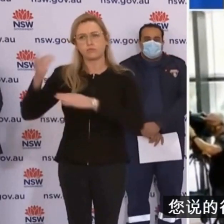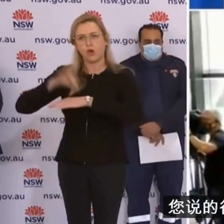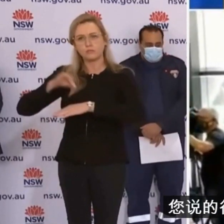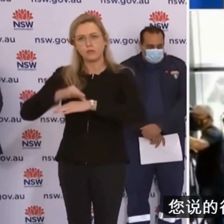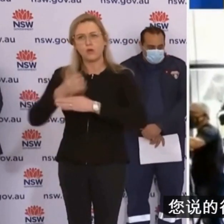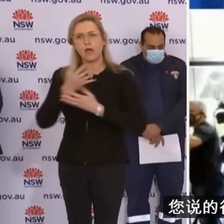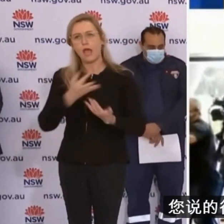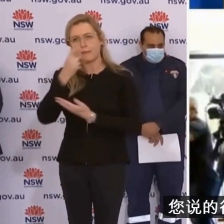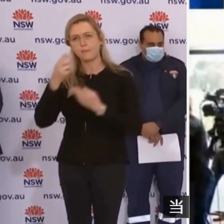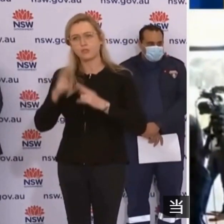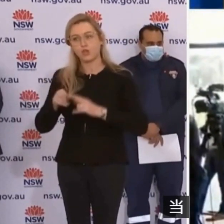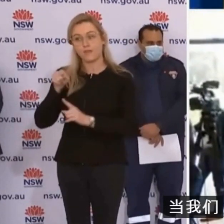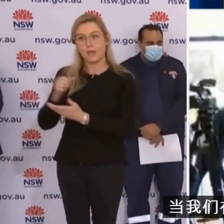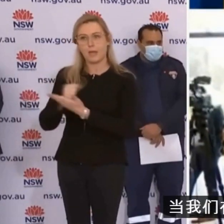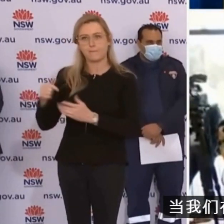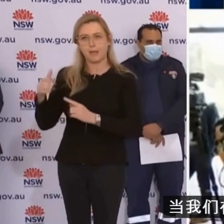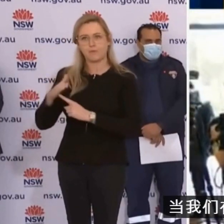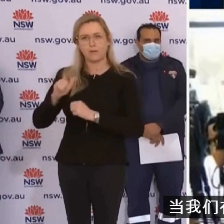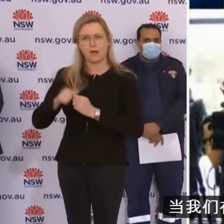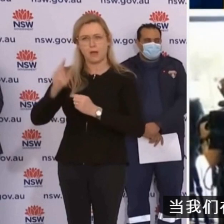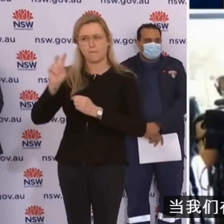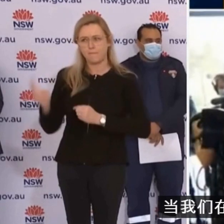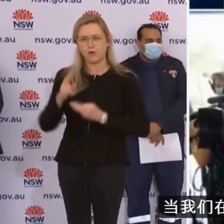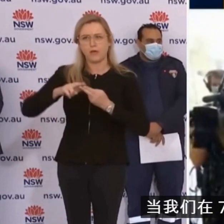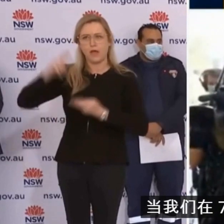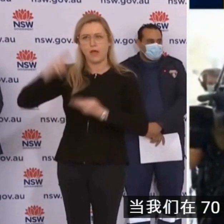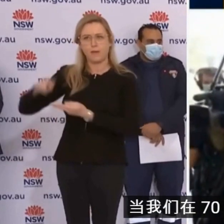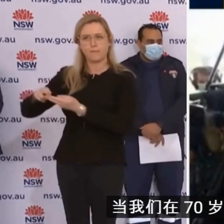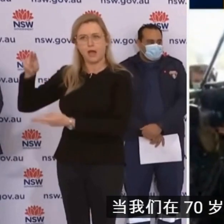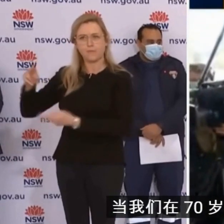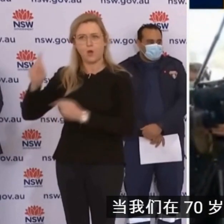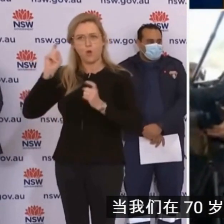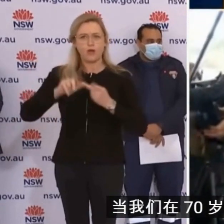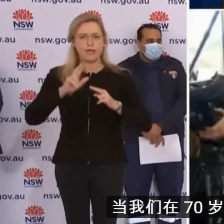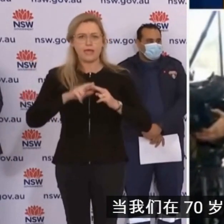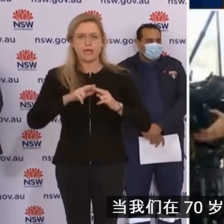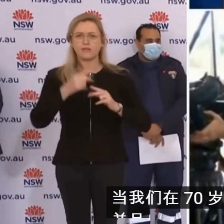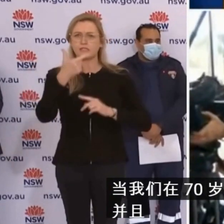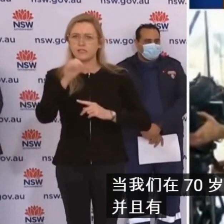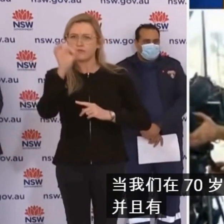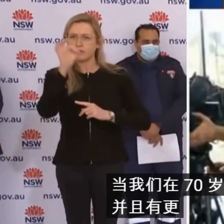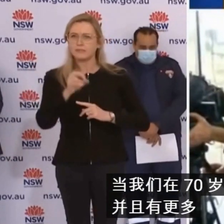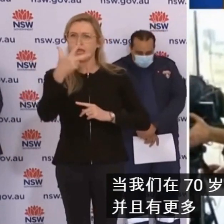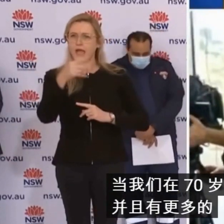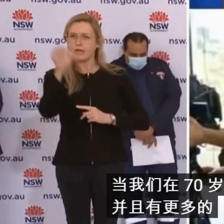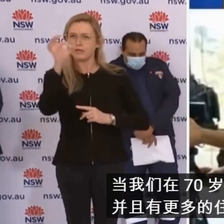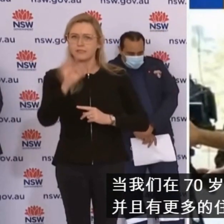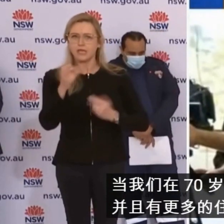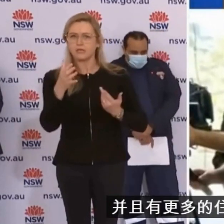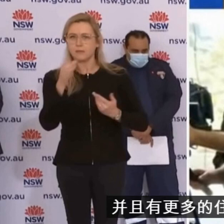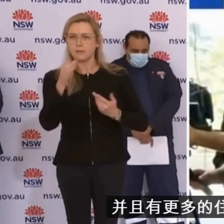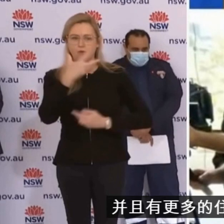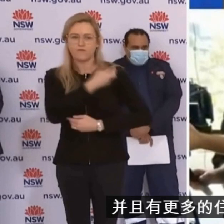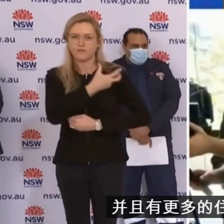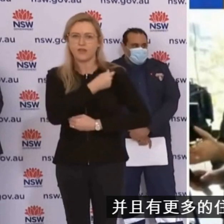What strategy have you got in place for when we open up at 70 and 80% vaccination and there are more hospitalisations